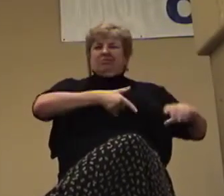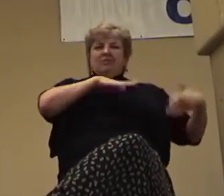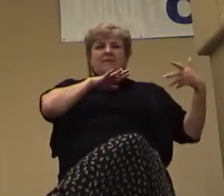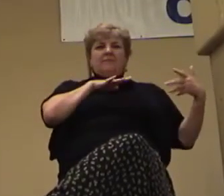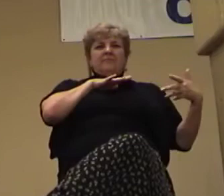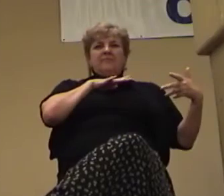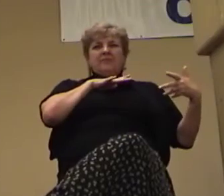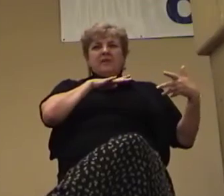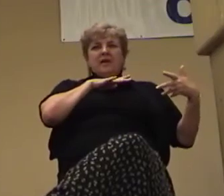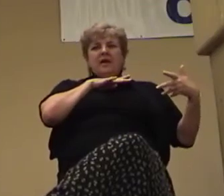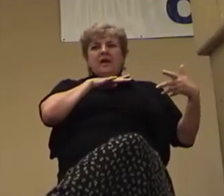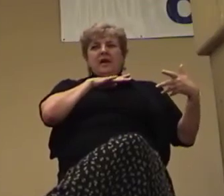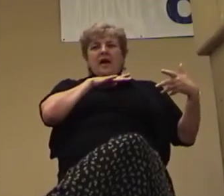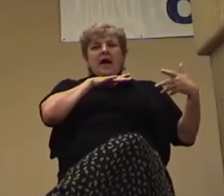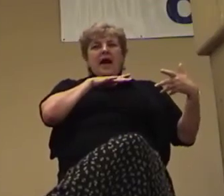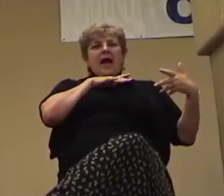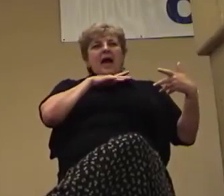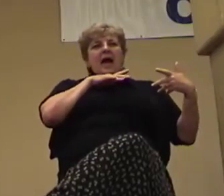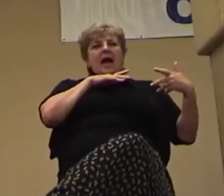my truth to make what we were doing okay.